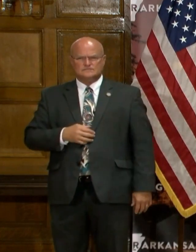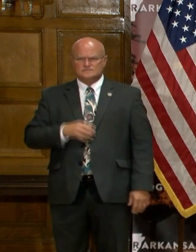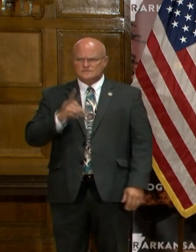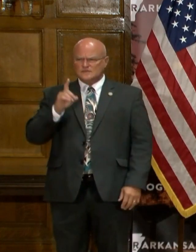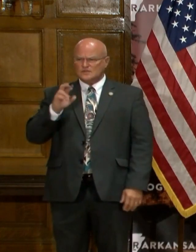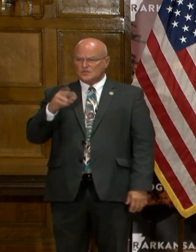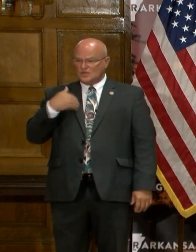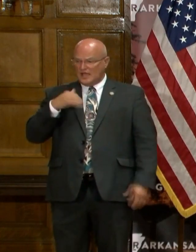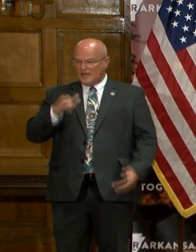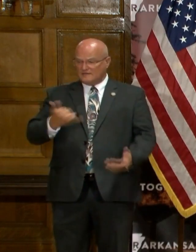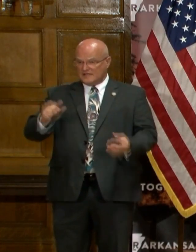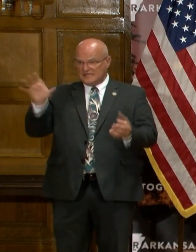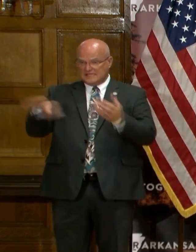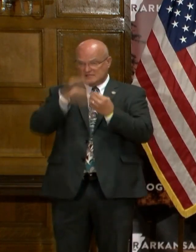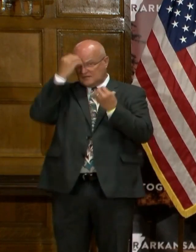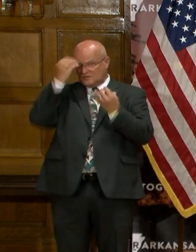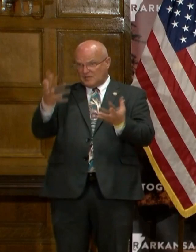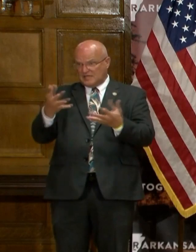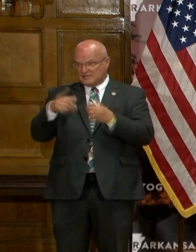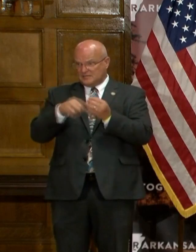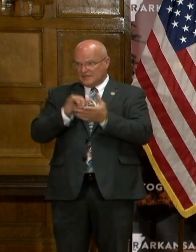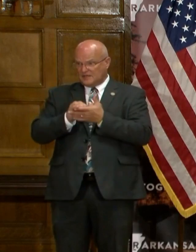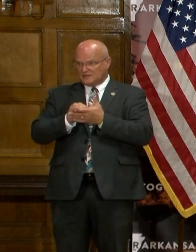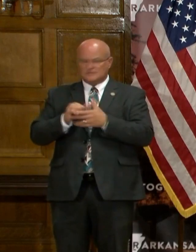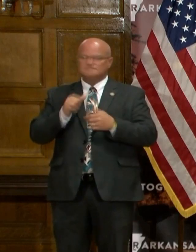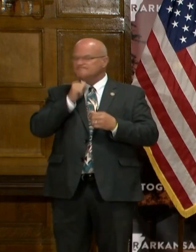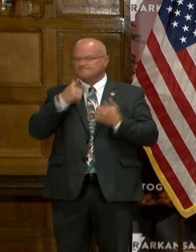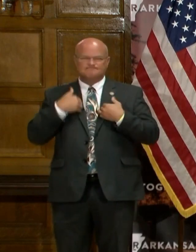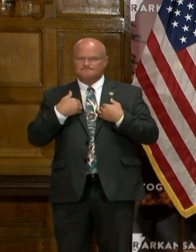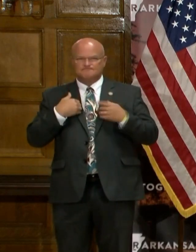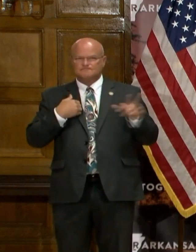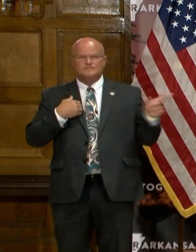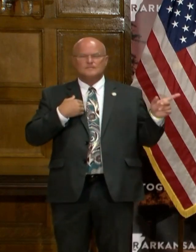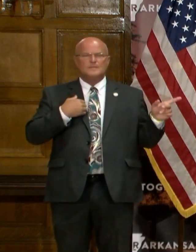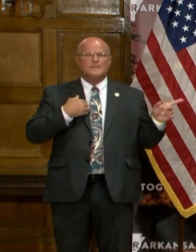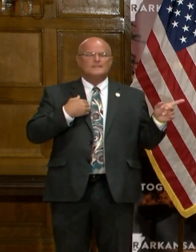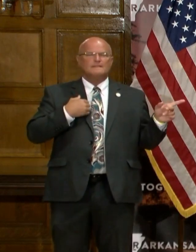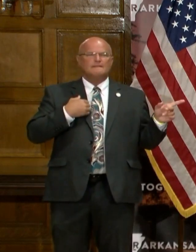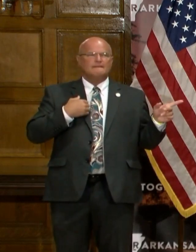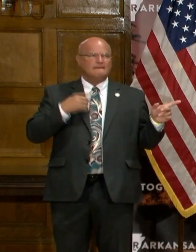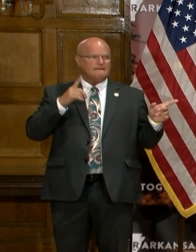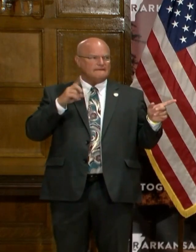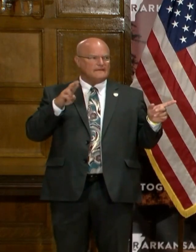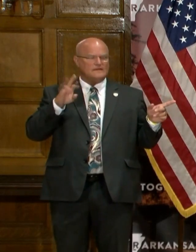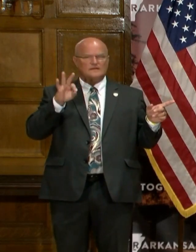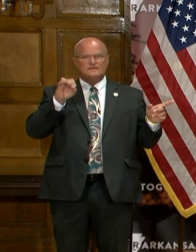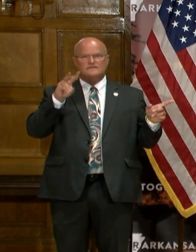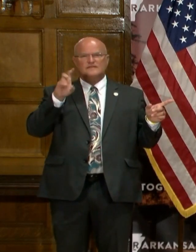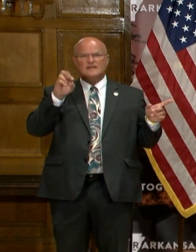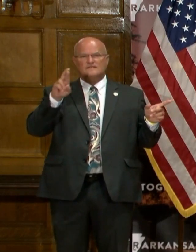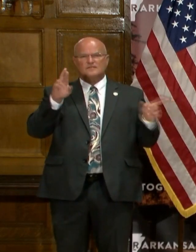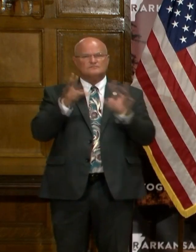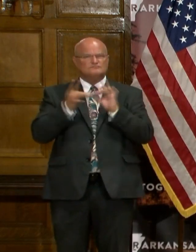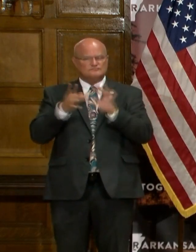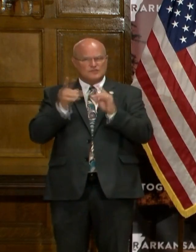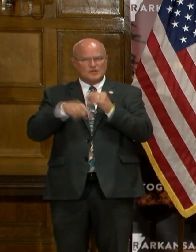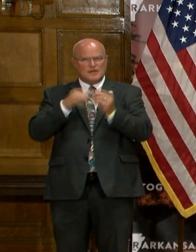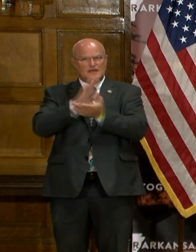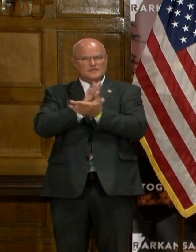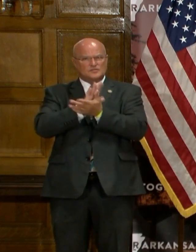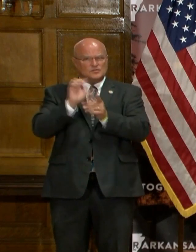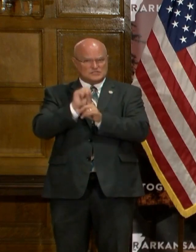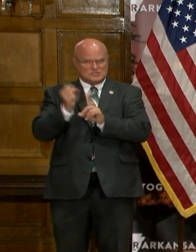Dr. Romero, do you have any additional information there? I do not, sir. And Dr. Pfeffer, could you come and comment on the